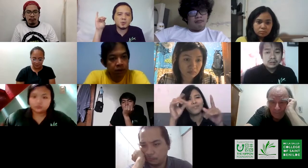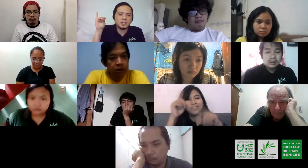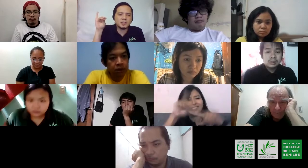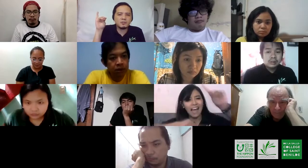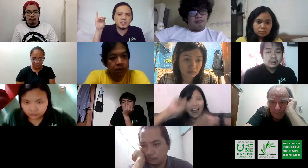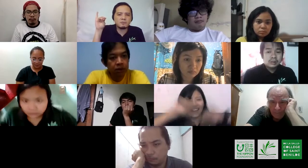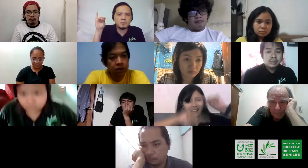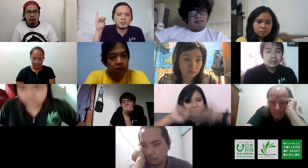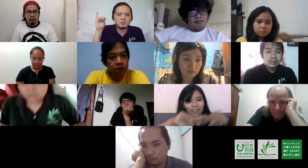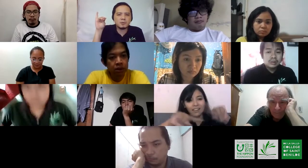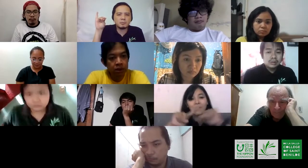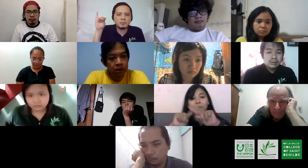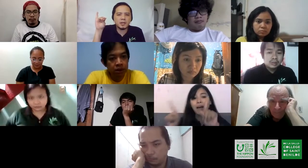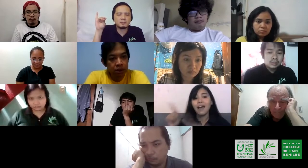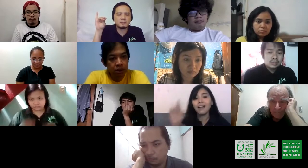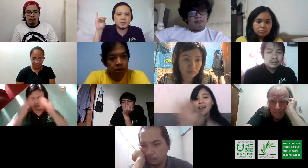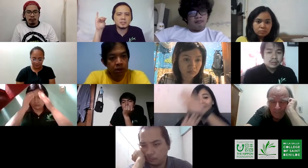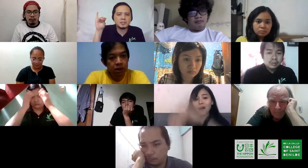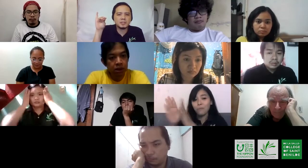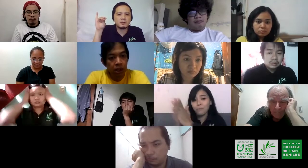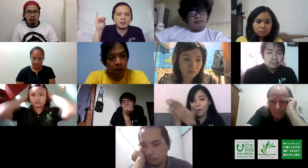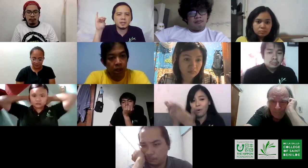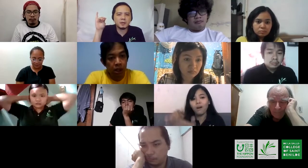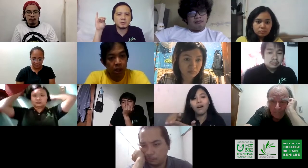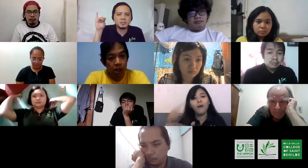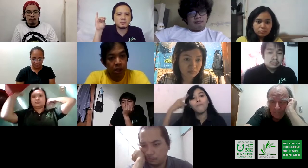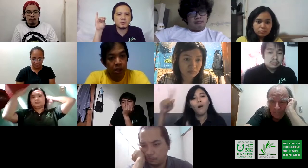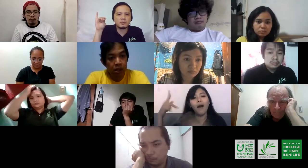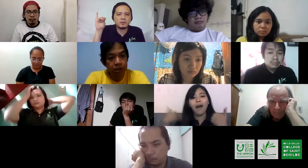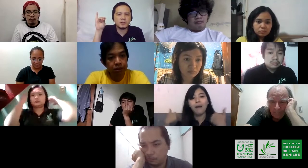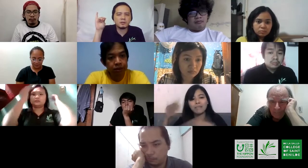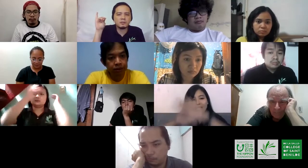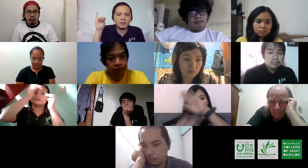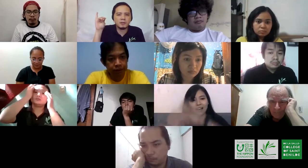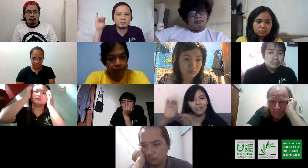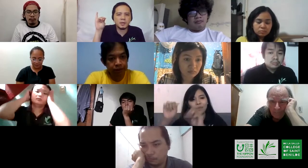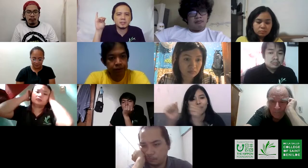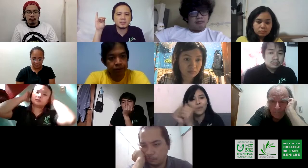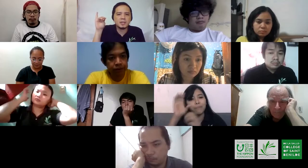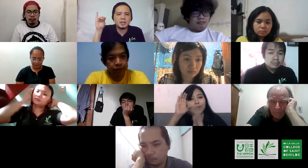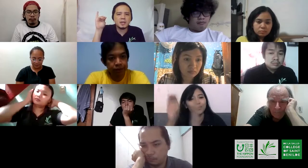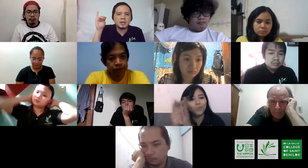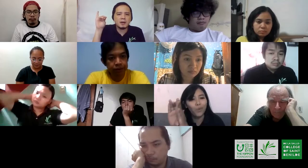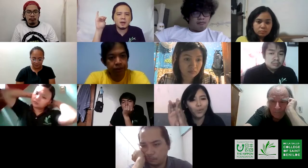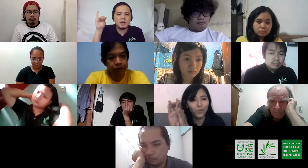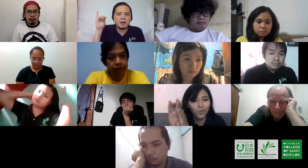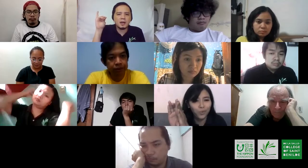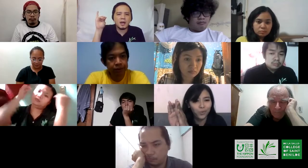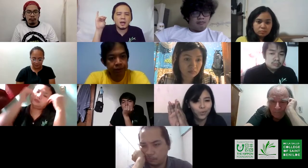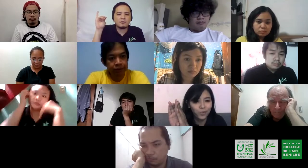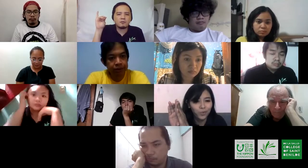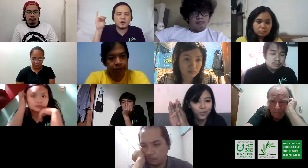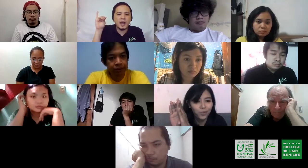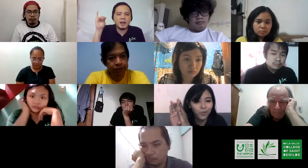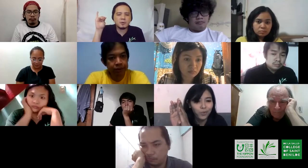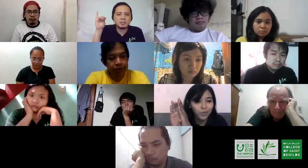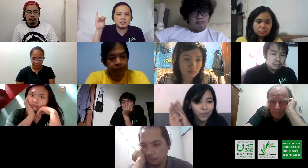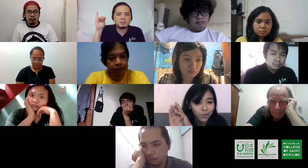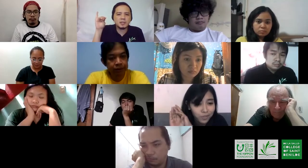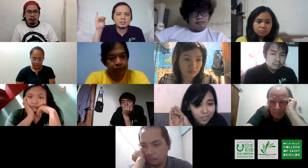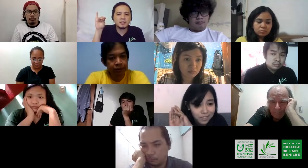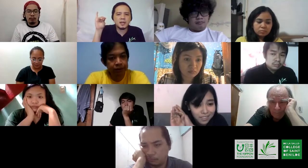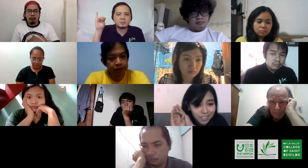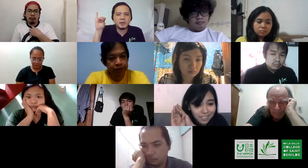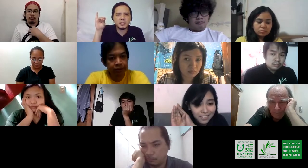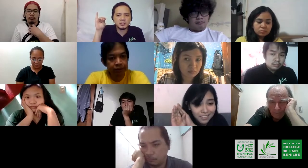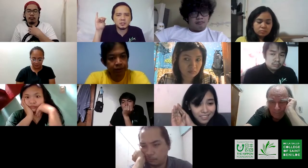because, well, it's for deaf people as well, but because it's in a written language, it's more for hearing. But for handbooks,